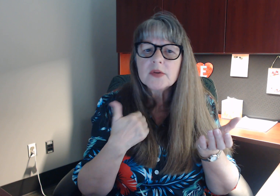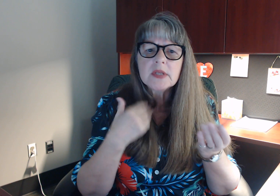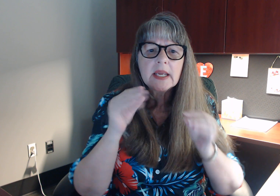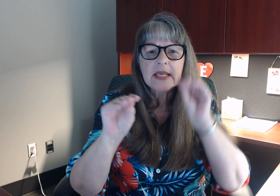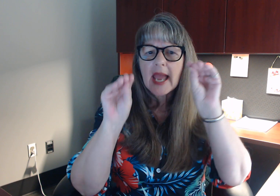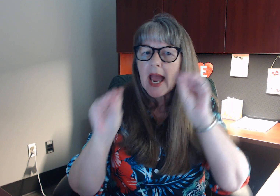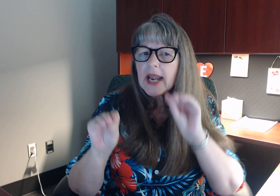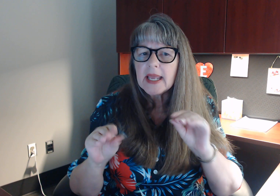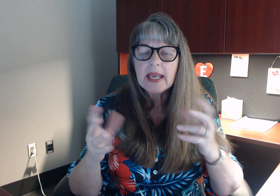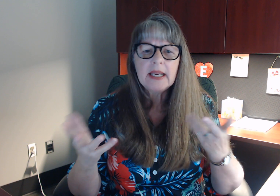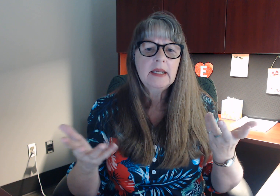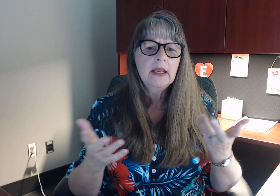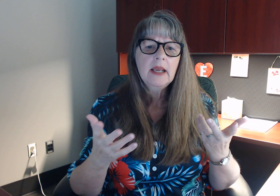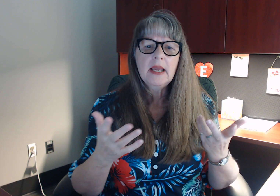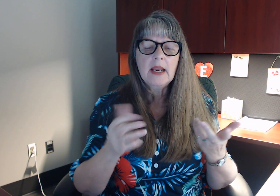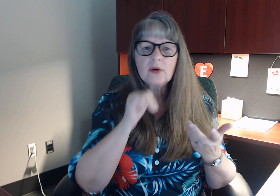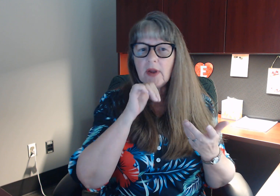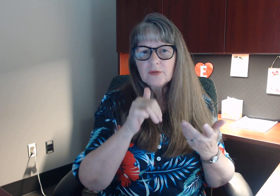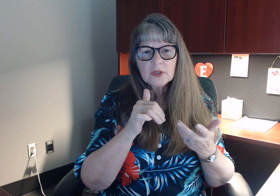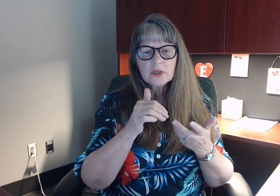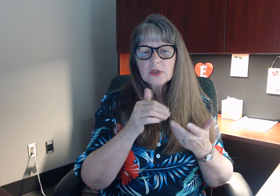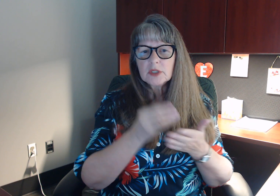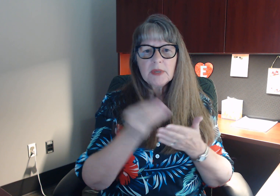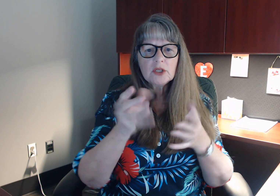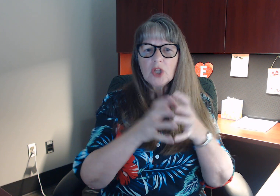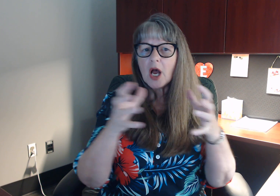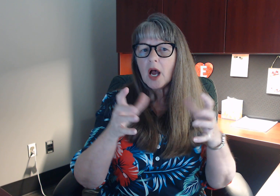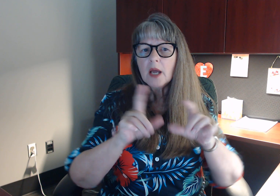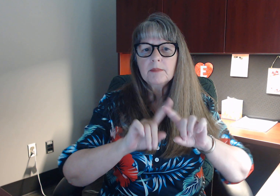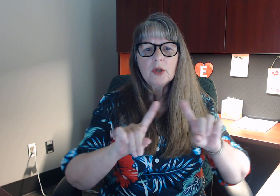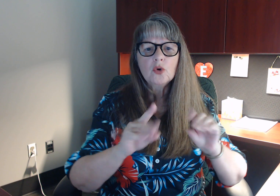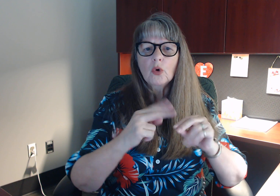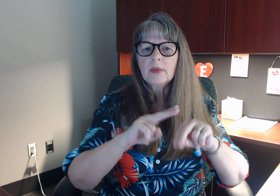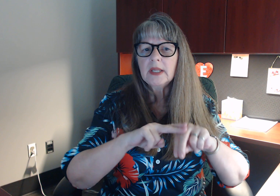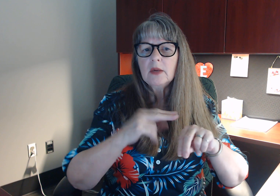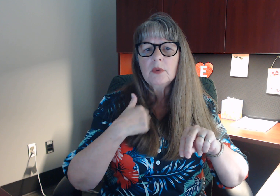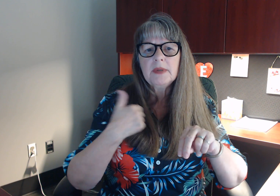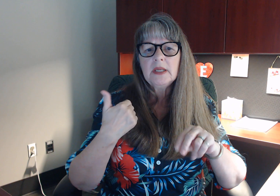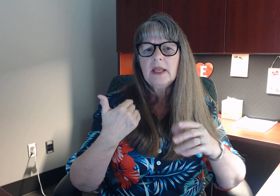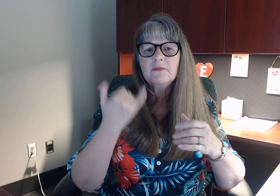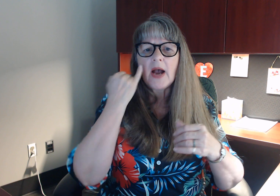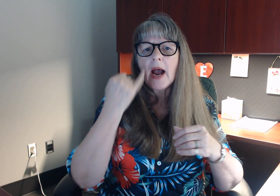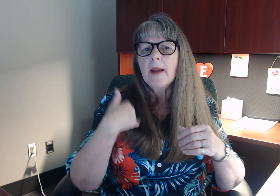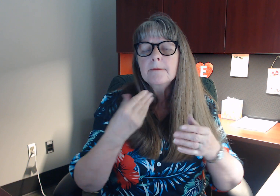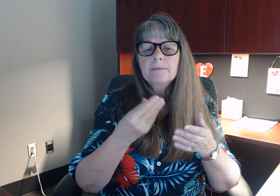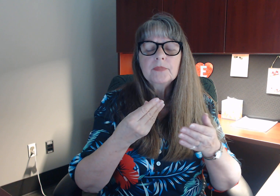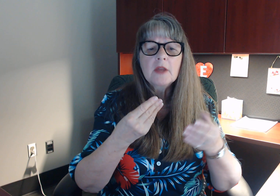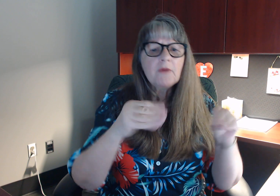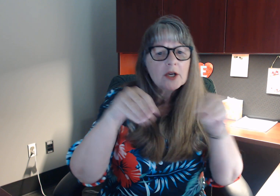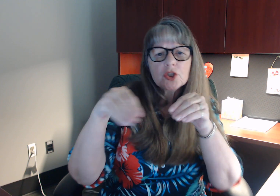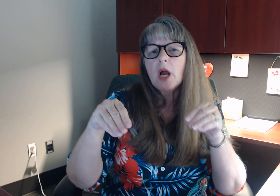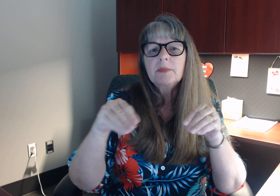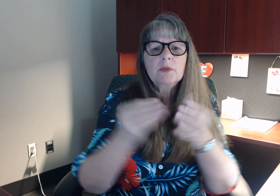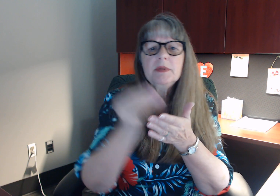can add it, and I don't have to spend a lot, but normally it would be, if I shopped, it would be